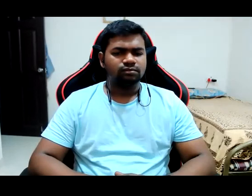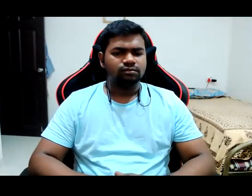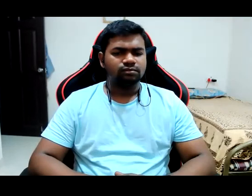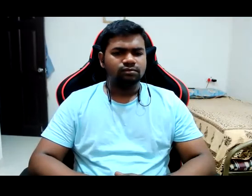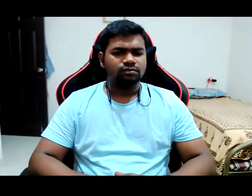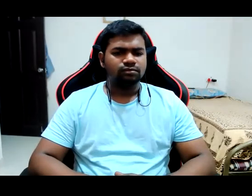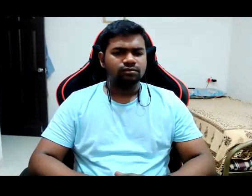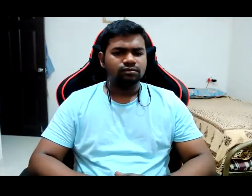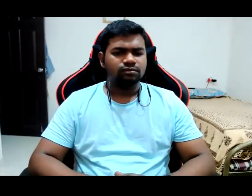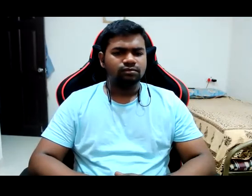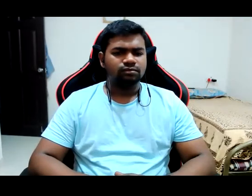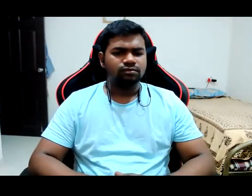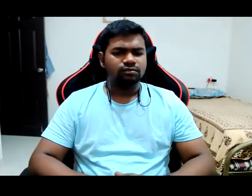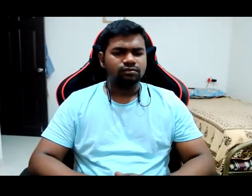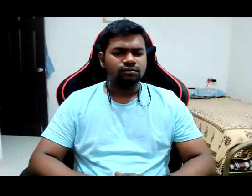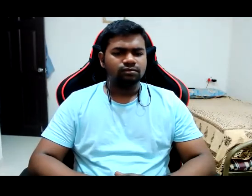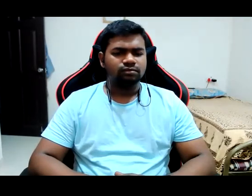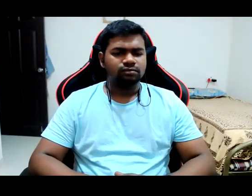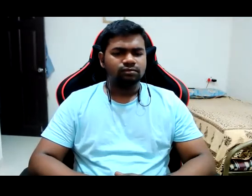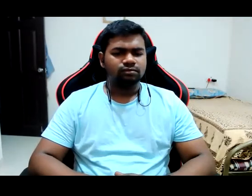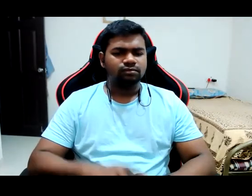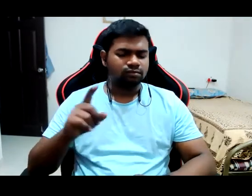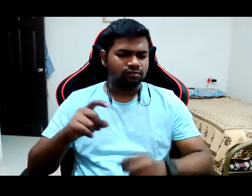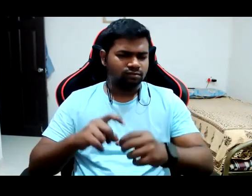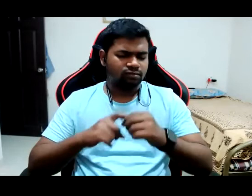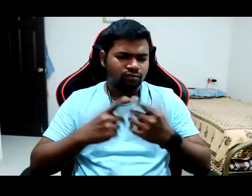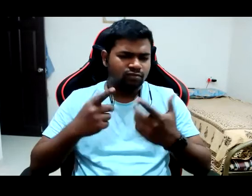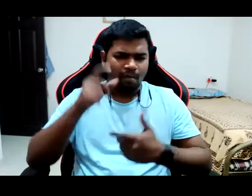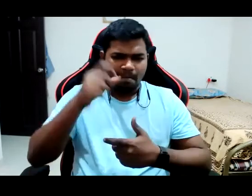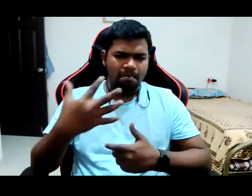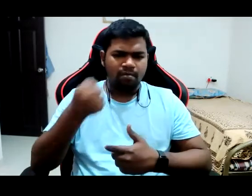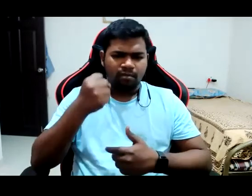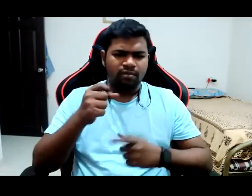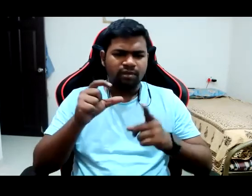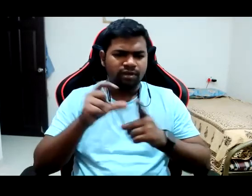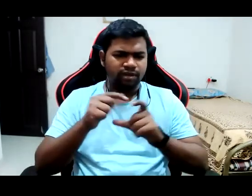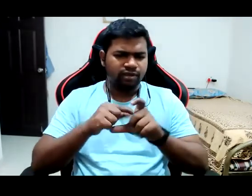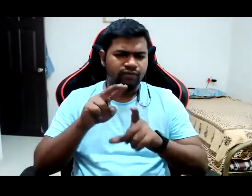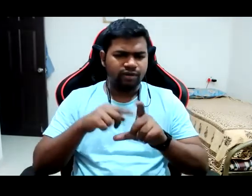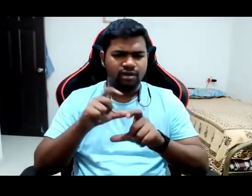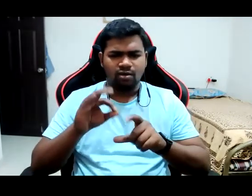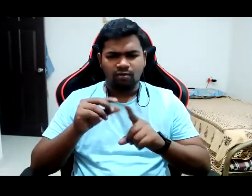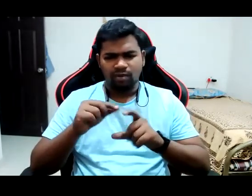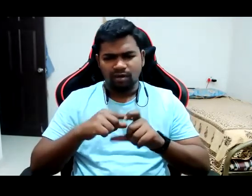So how do I get a person or how do I get a developer who can actually